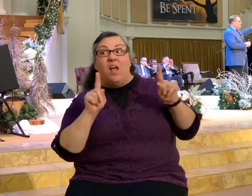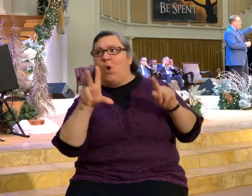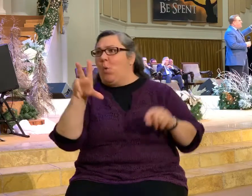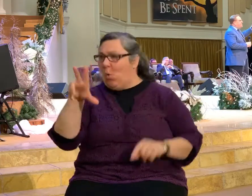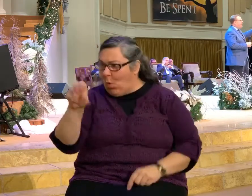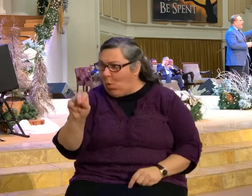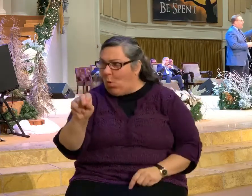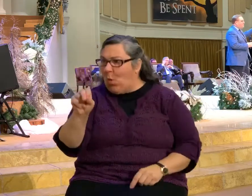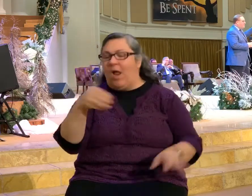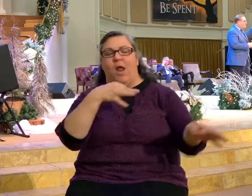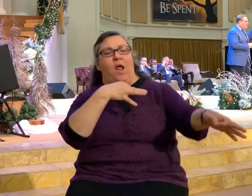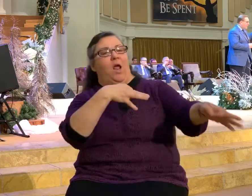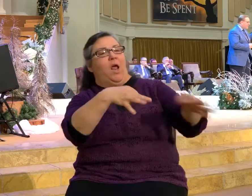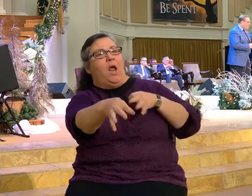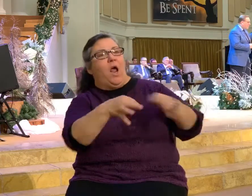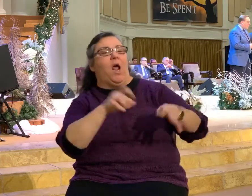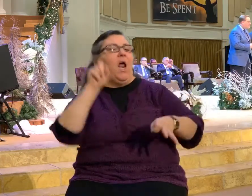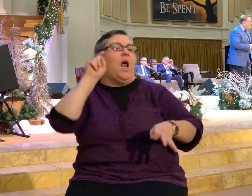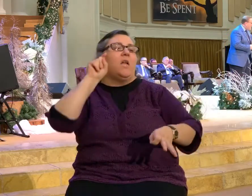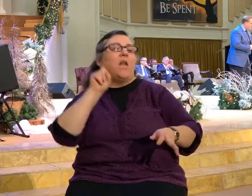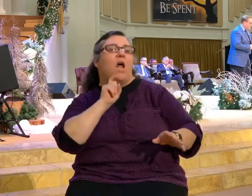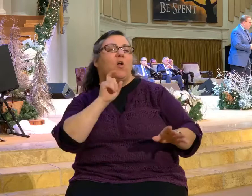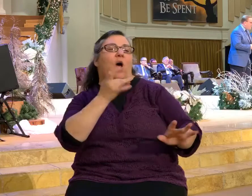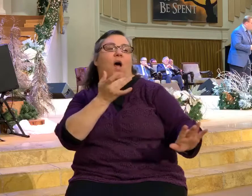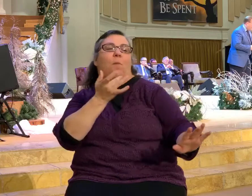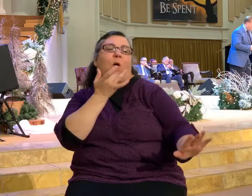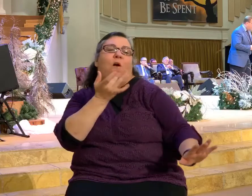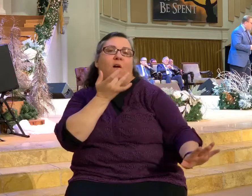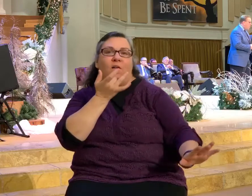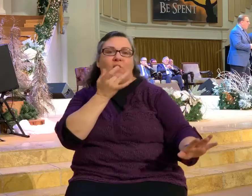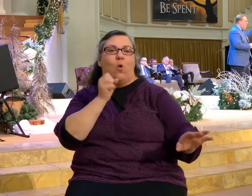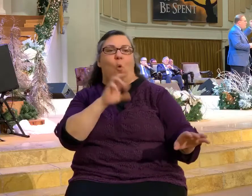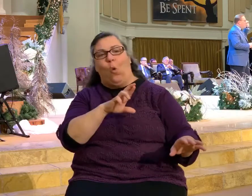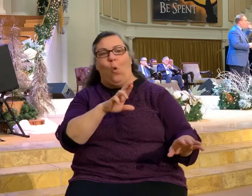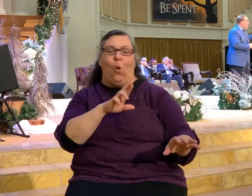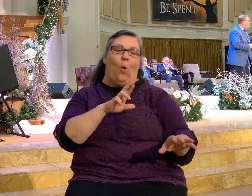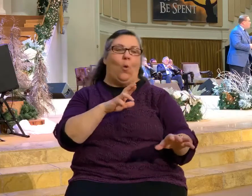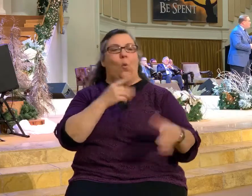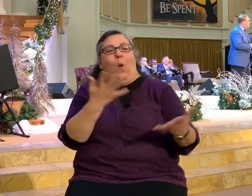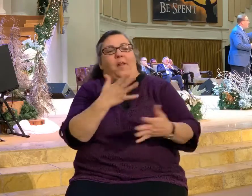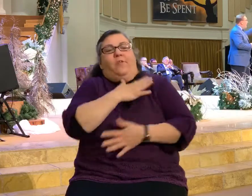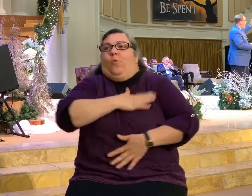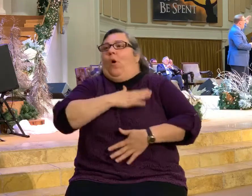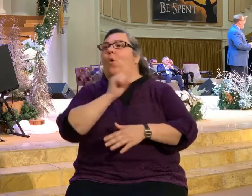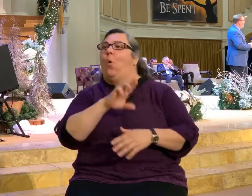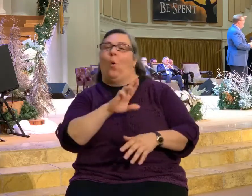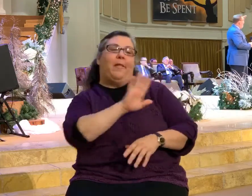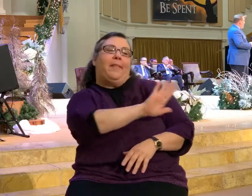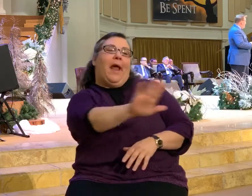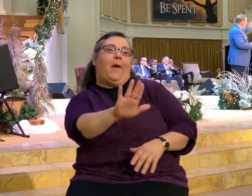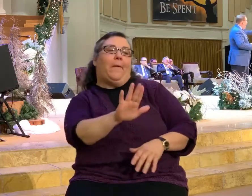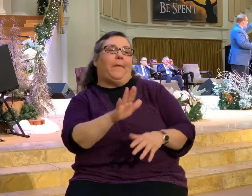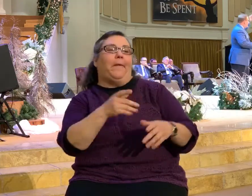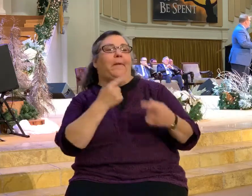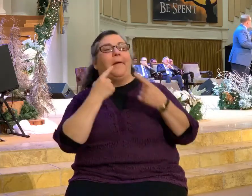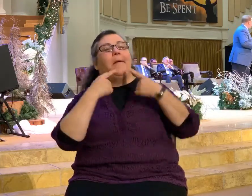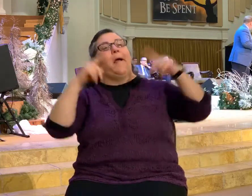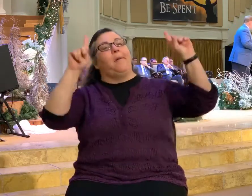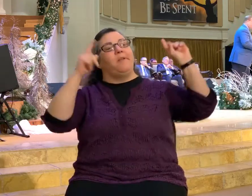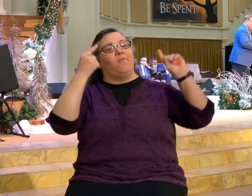would often describe their sexual taste or fetish, or the accomplishments of